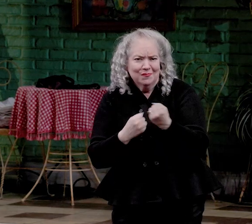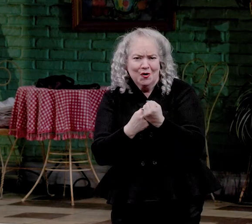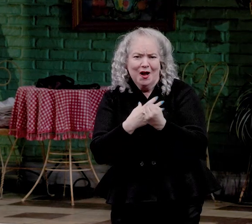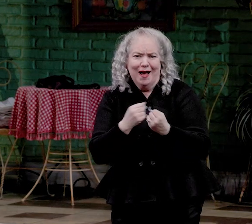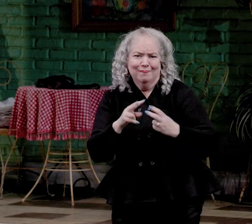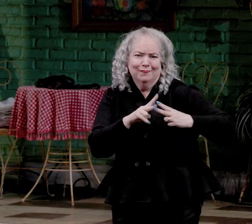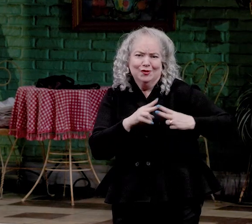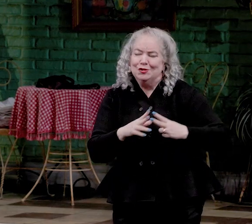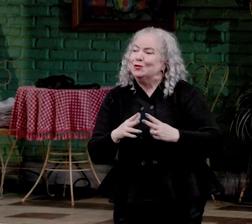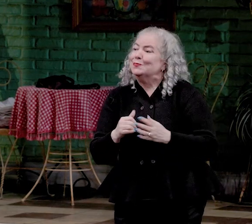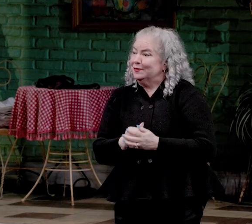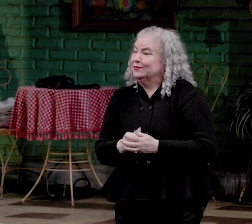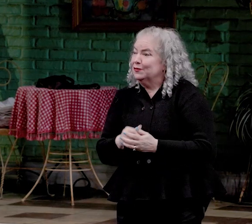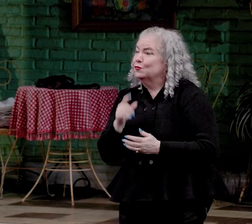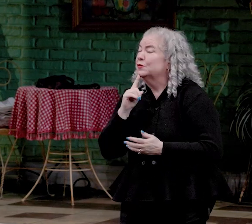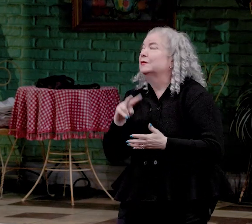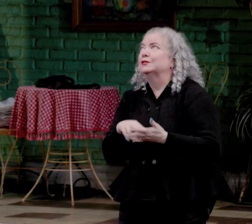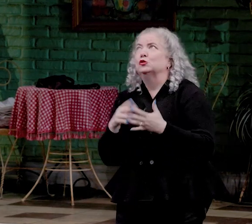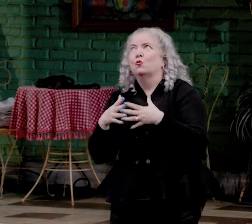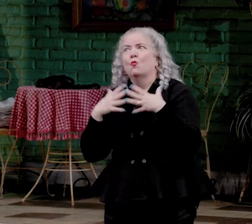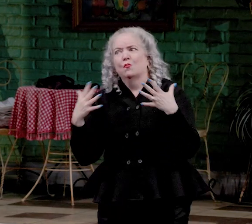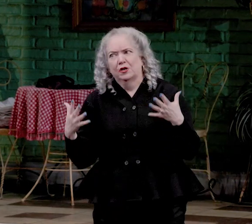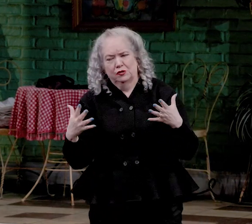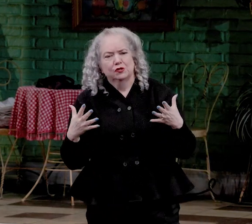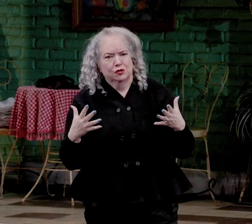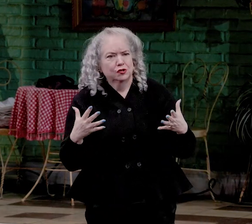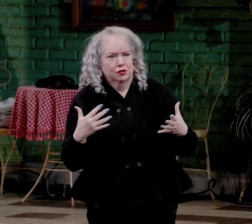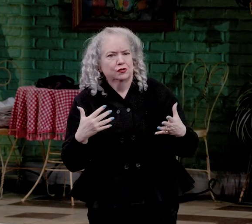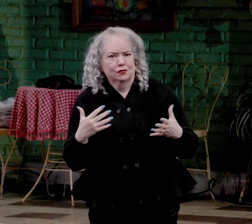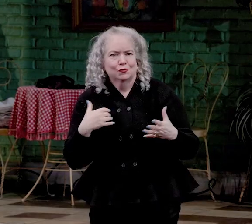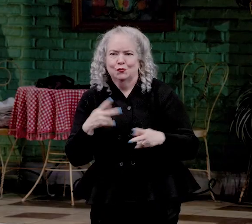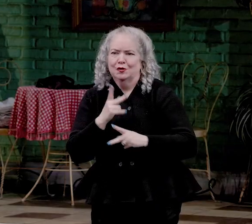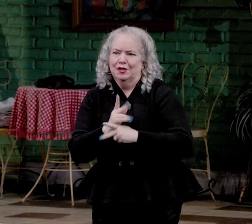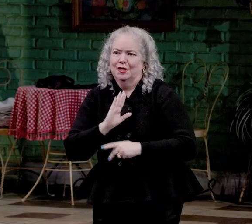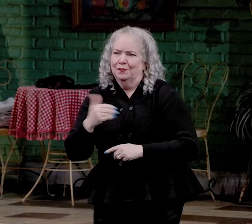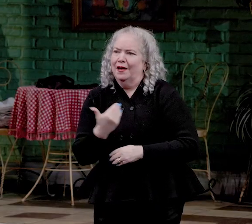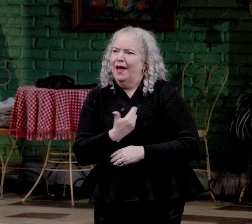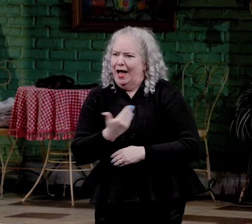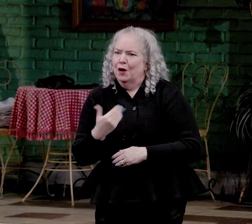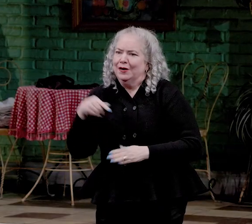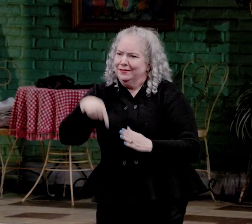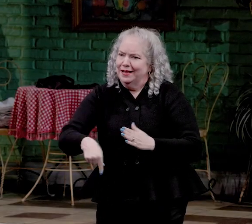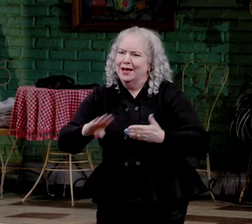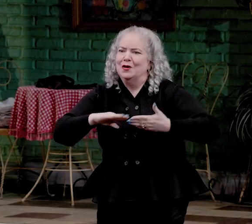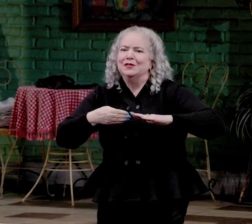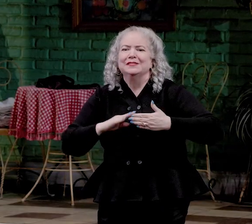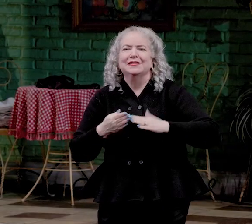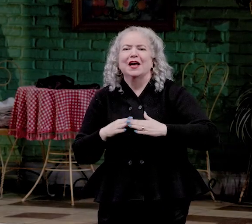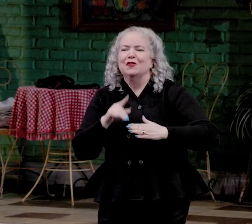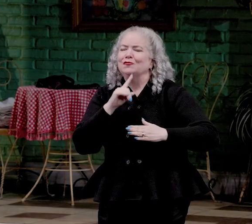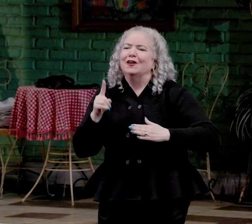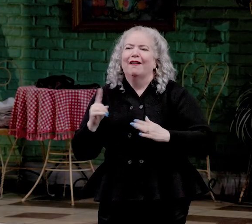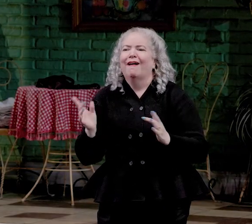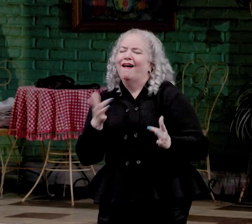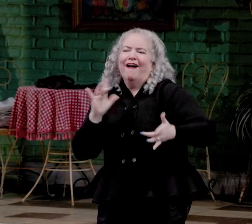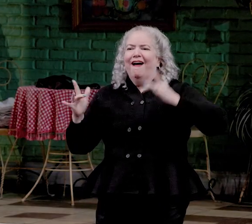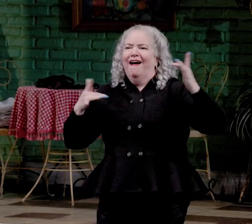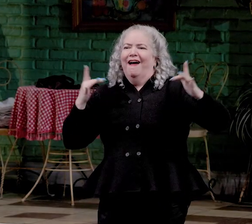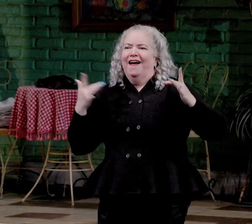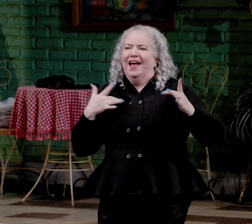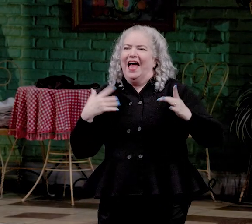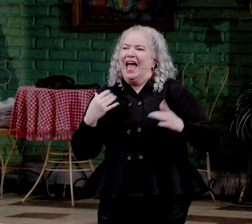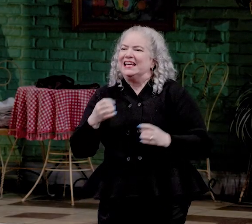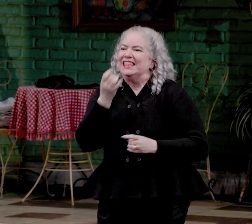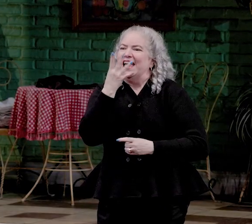and partnership, which just means so much in keeping our vital downtown alive and Rochester a beacon for the arts. We're